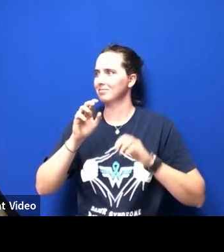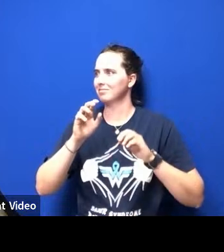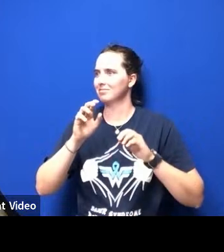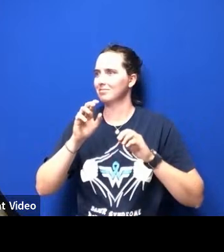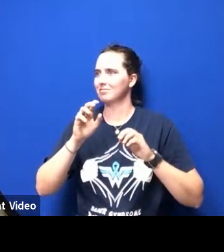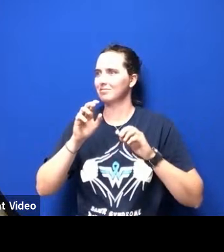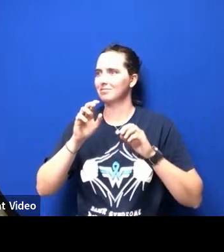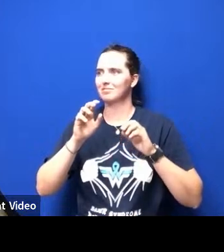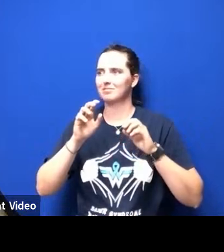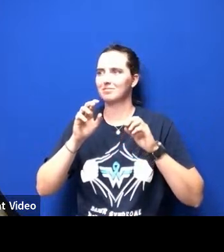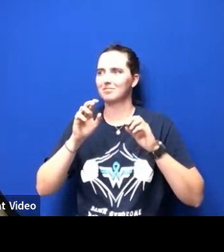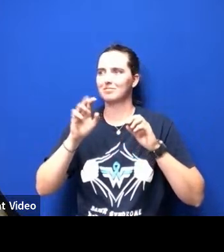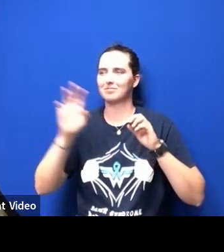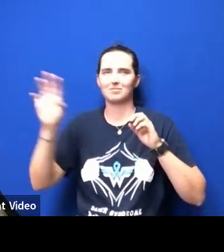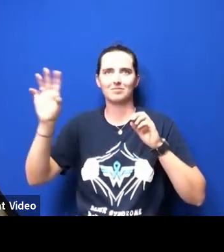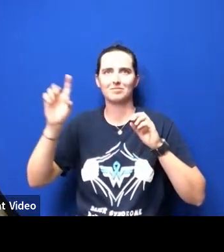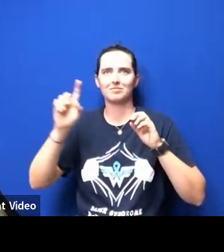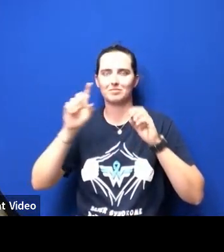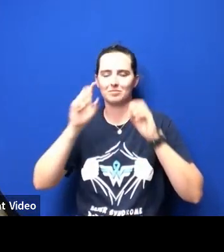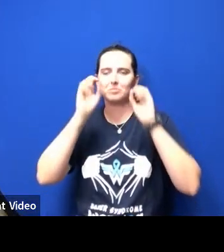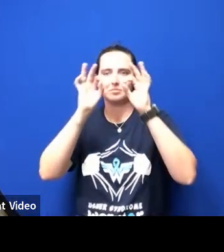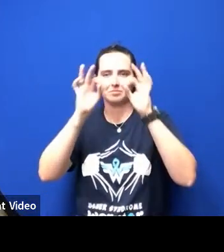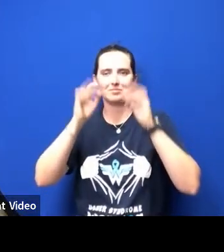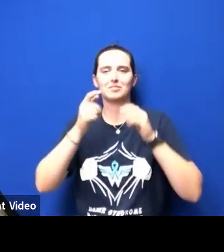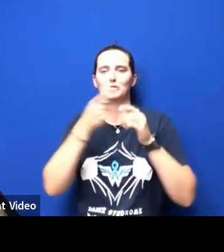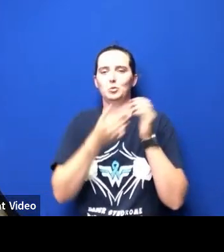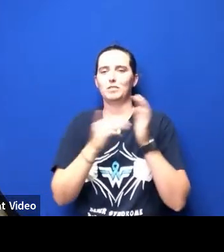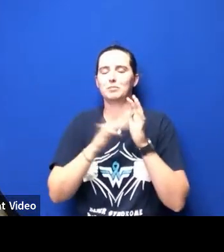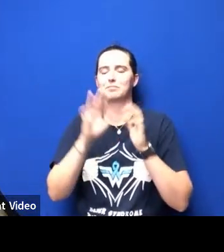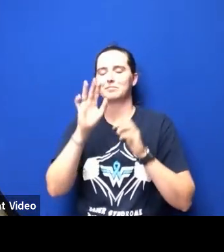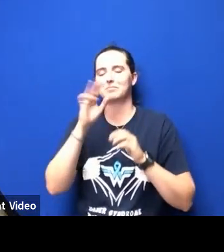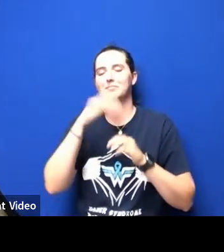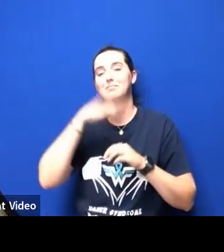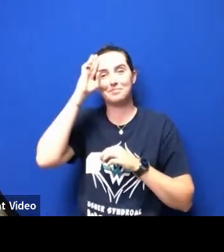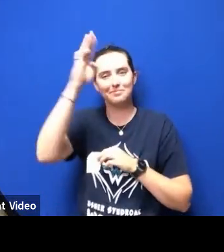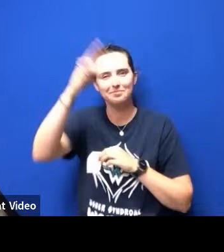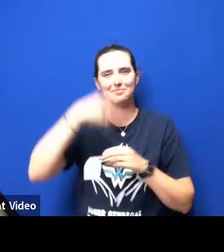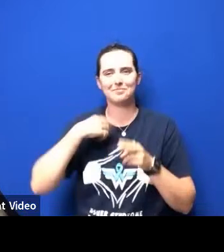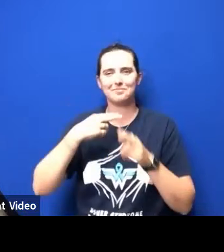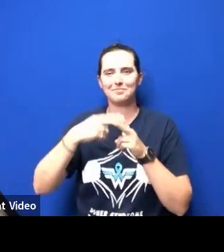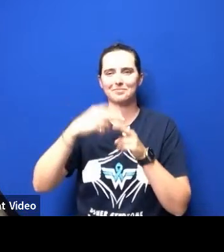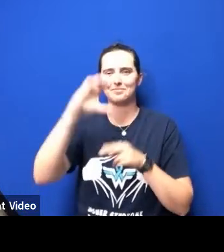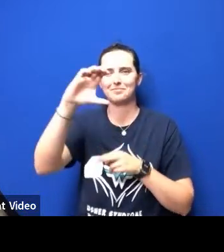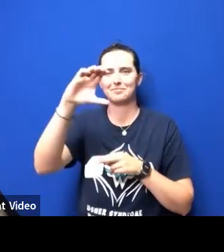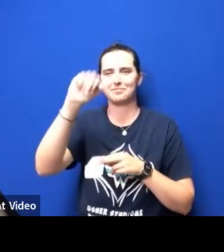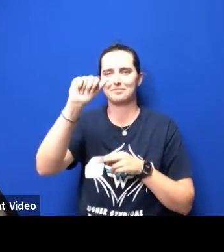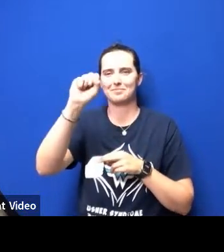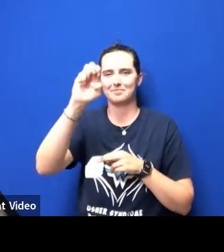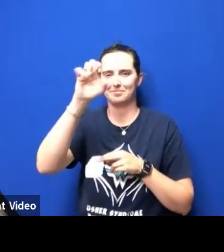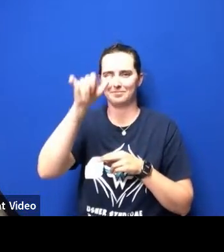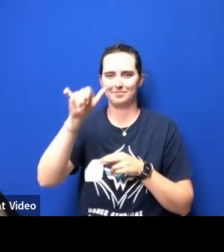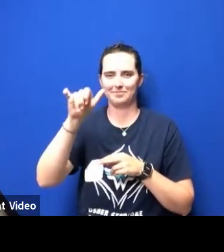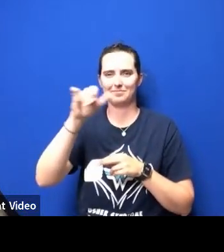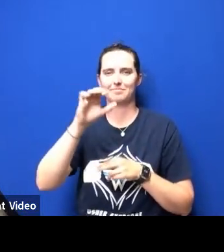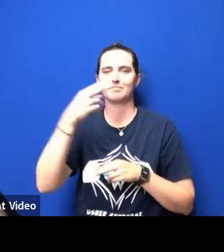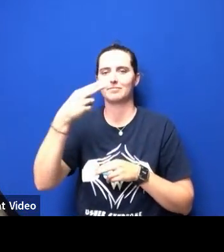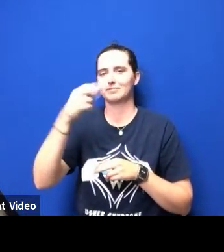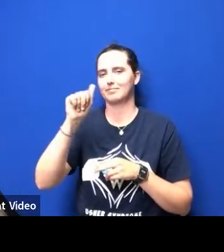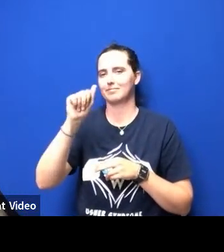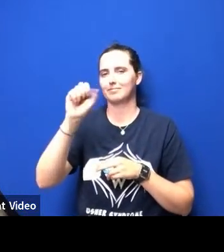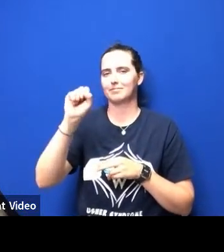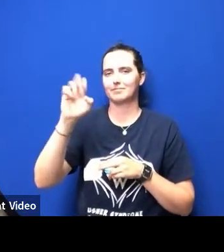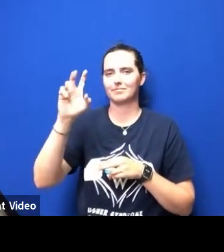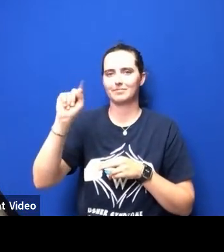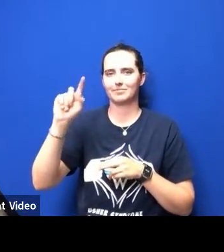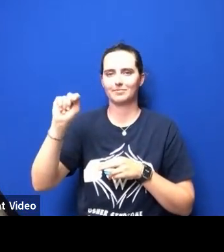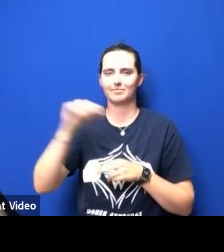Casey Hassett. Excuse me, Casey Hassett. So I'll start over, introducing myself. This is